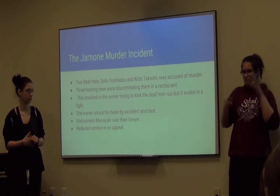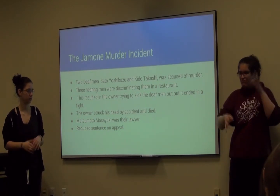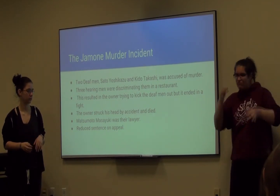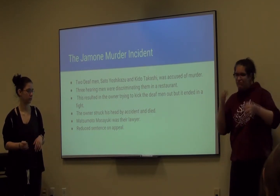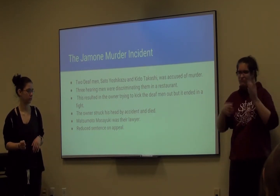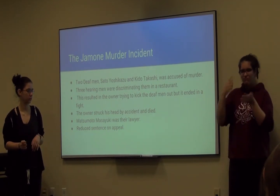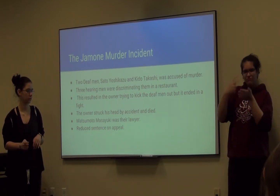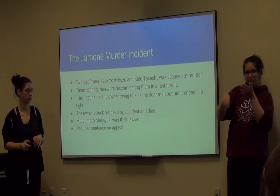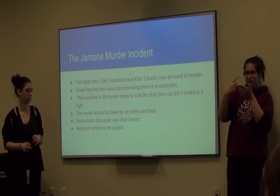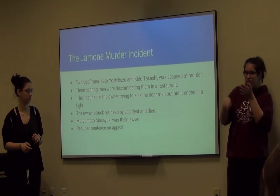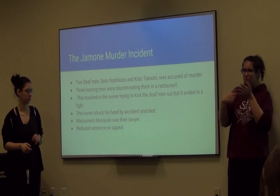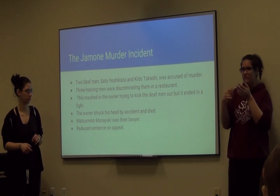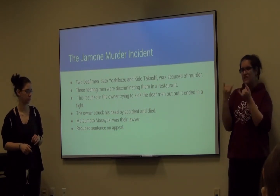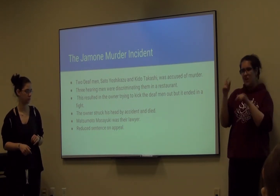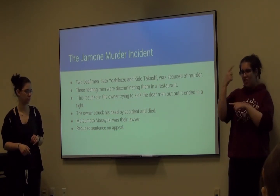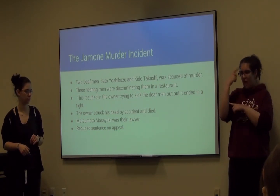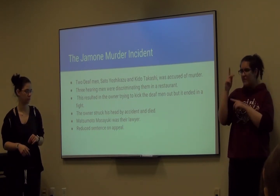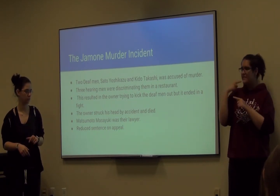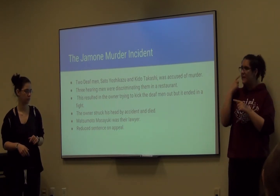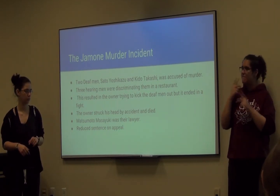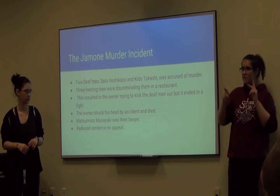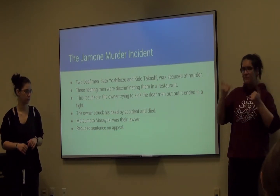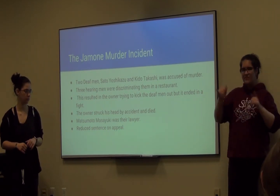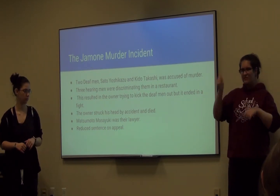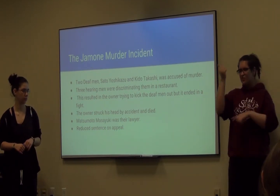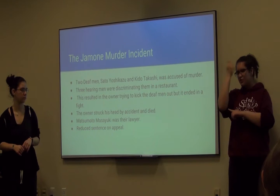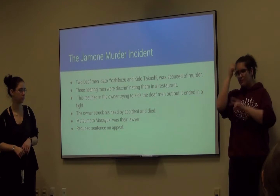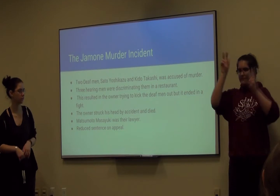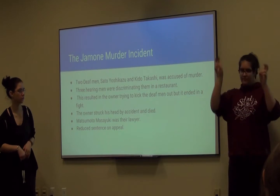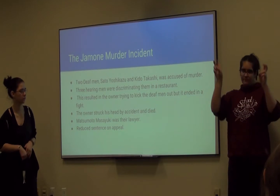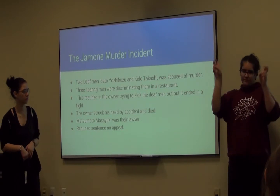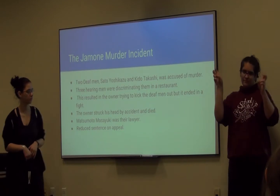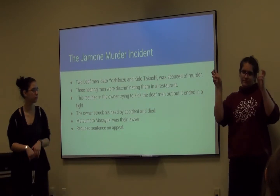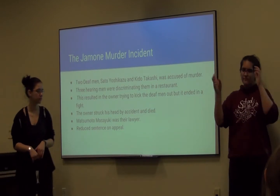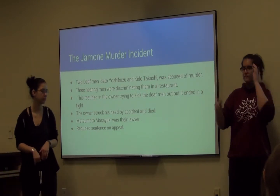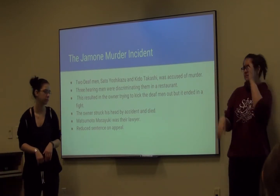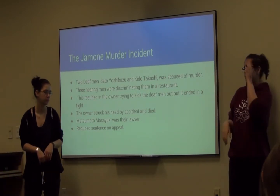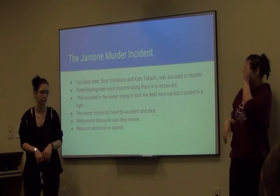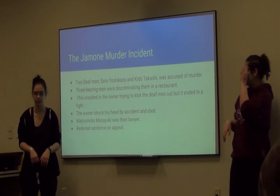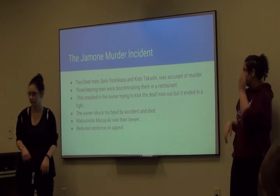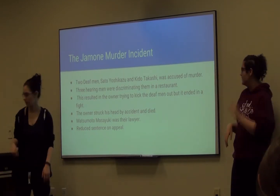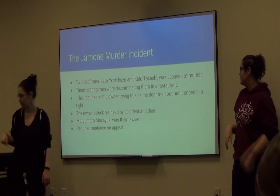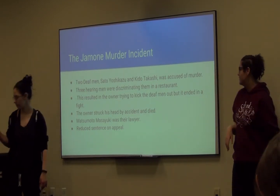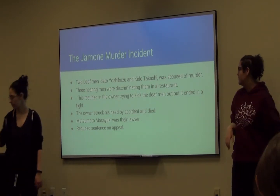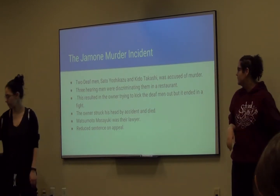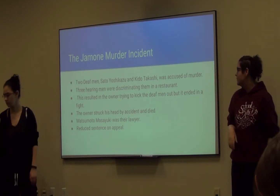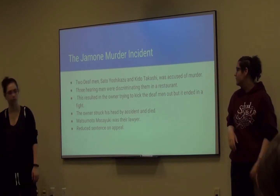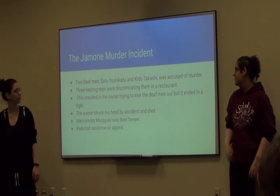the culture at that time had strong discrimination against deaf people. They thought that they were all dumb.